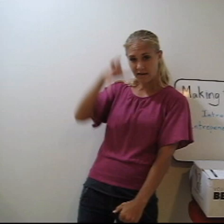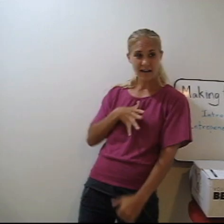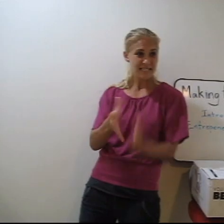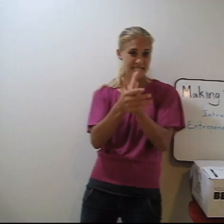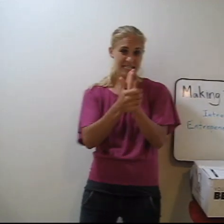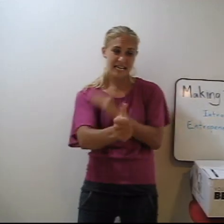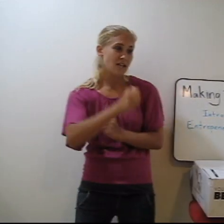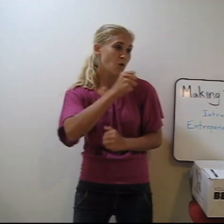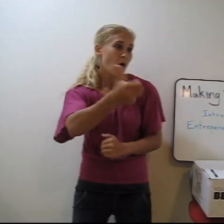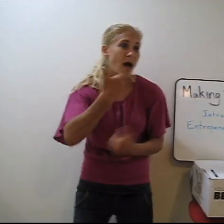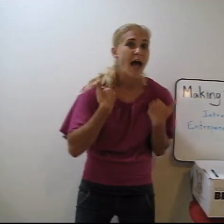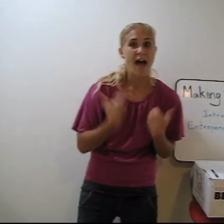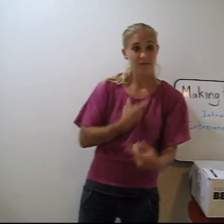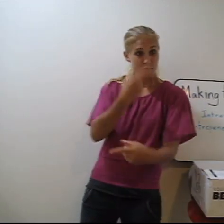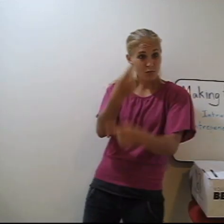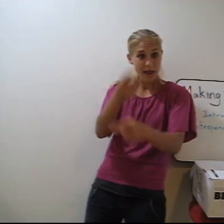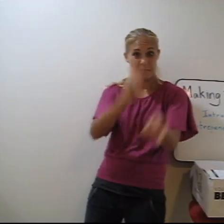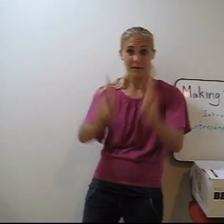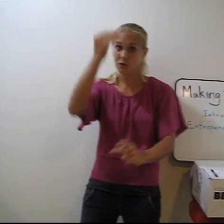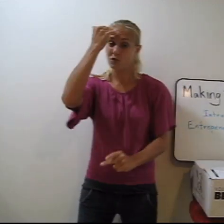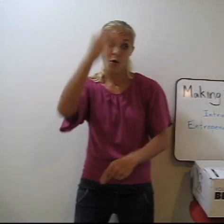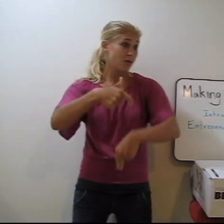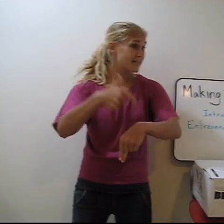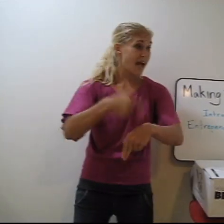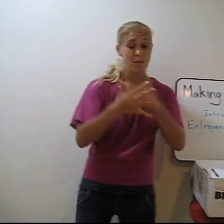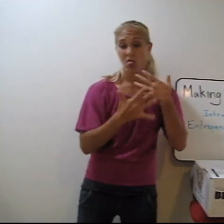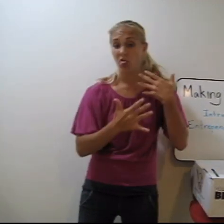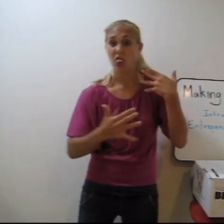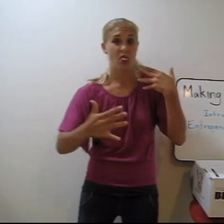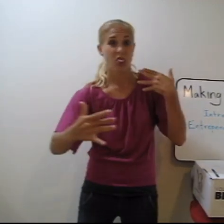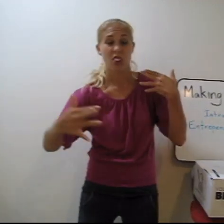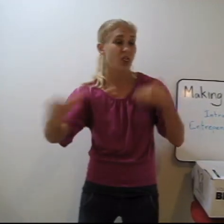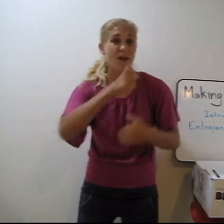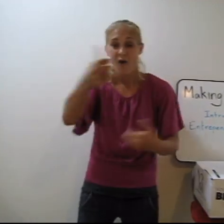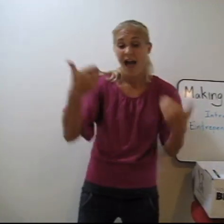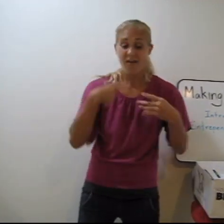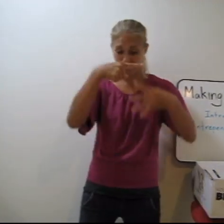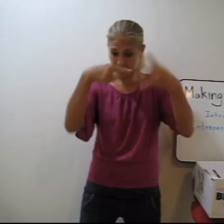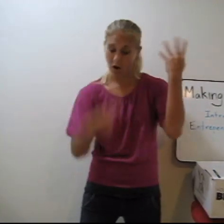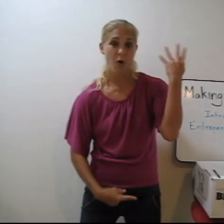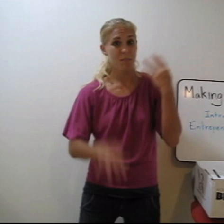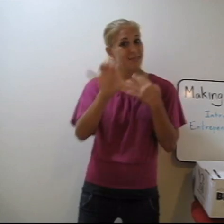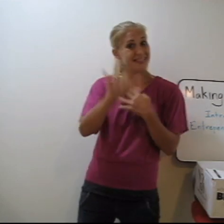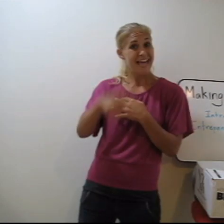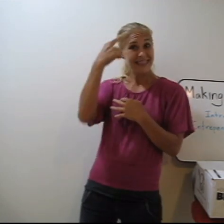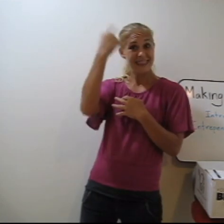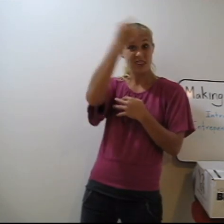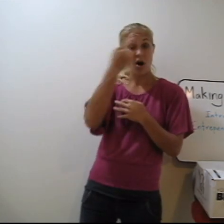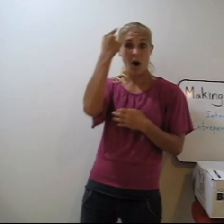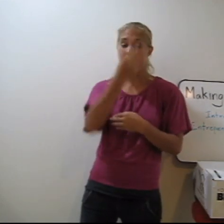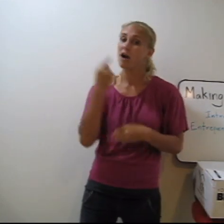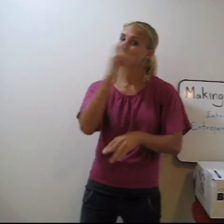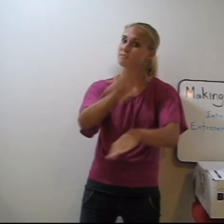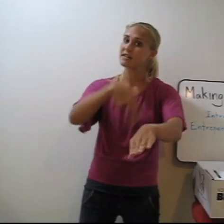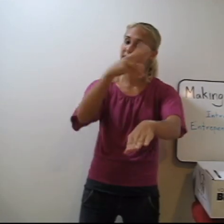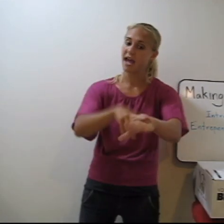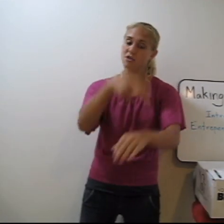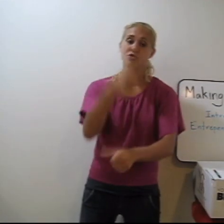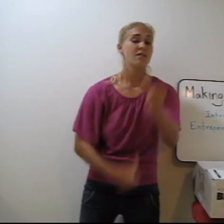don't know the right people. I don't have the time, etc., etc. Just know, those thoughts are natural. Everyone feels those